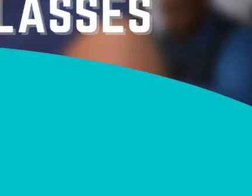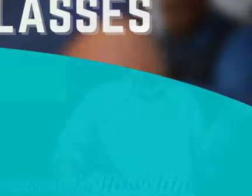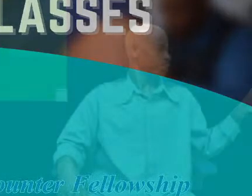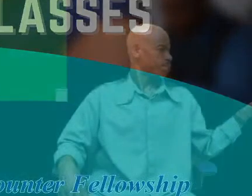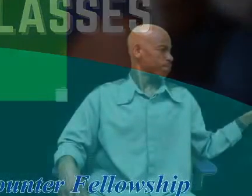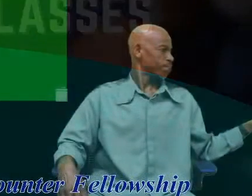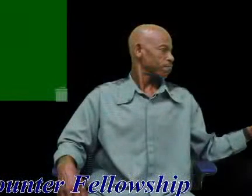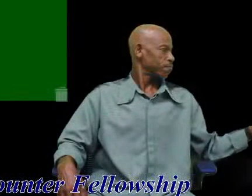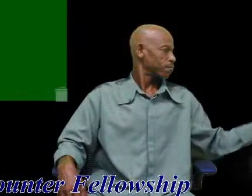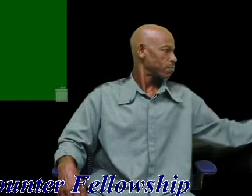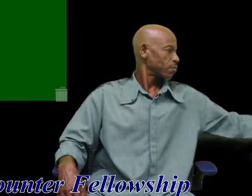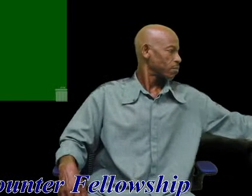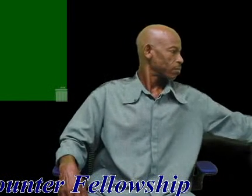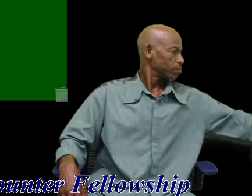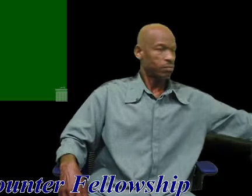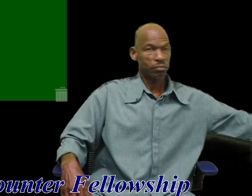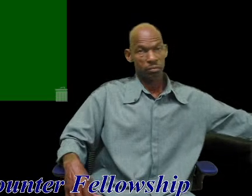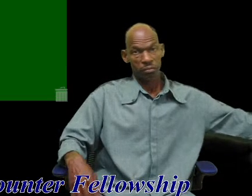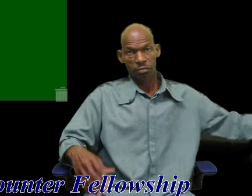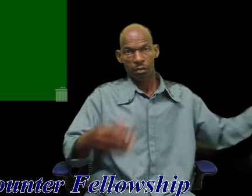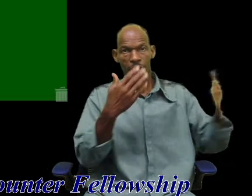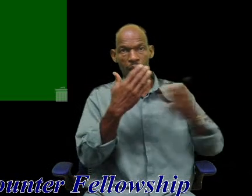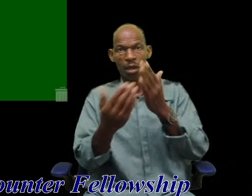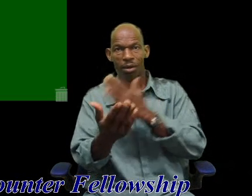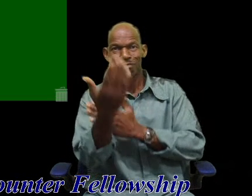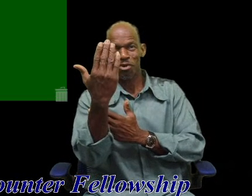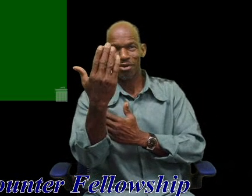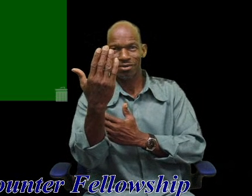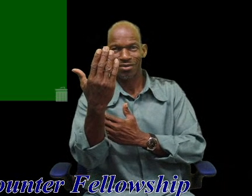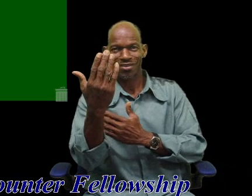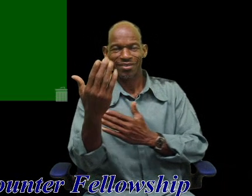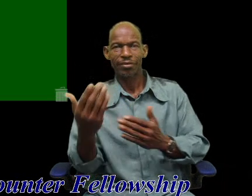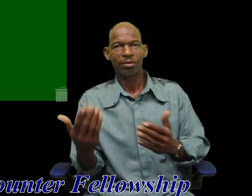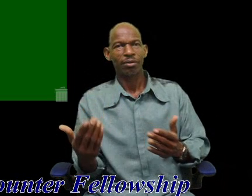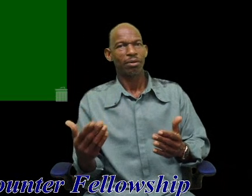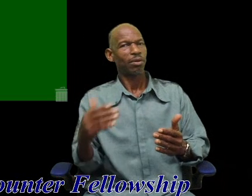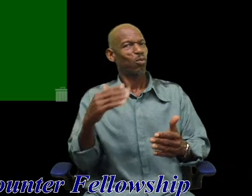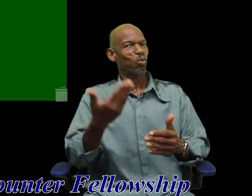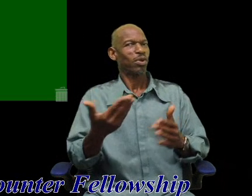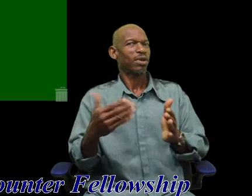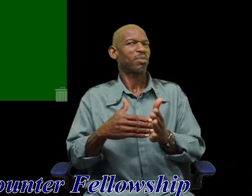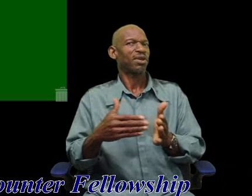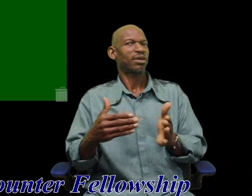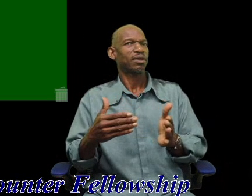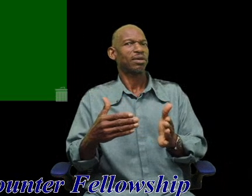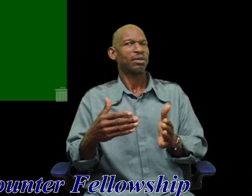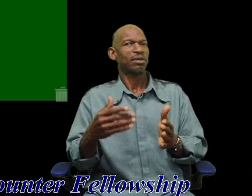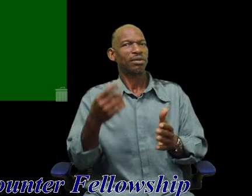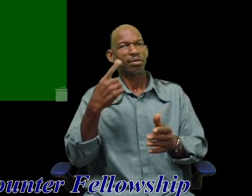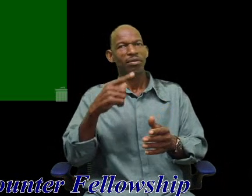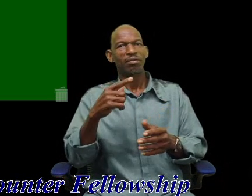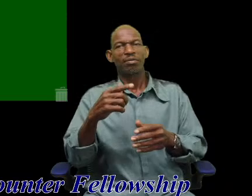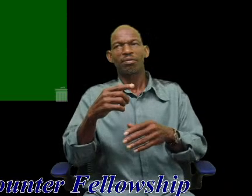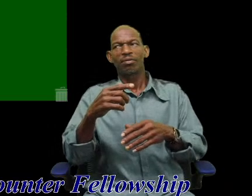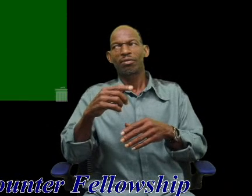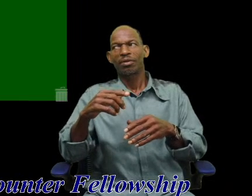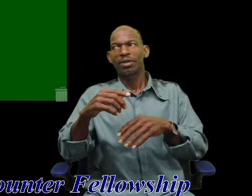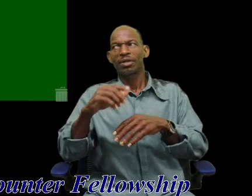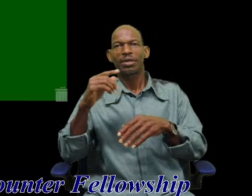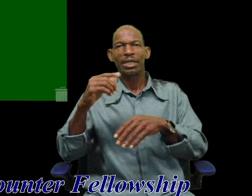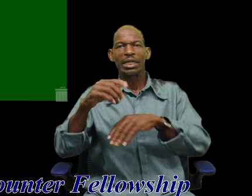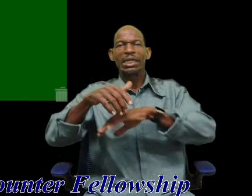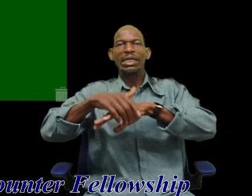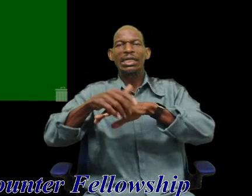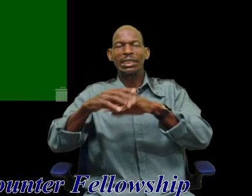All right, good morning, everyone, and we are back after our church this morning. We are back